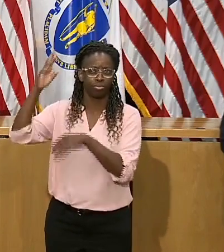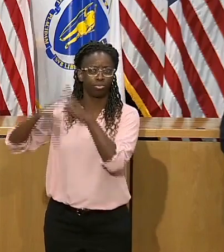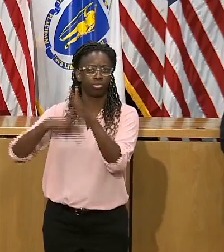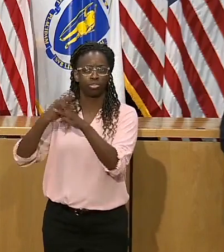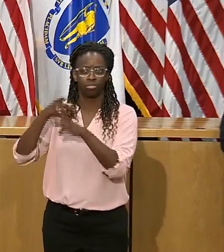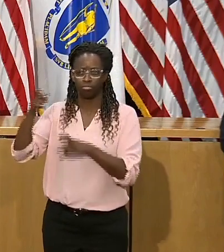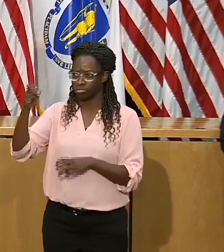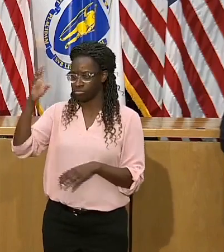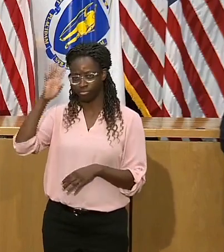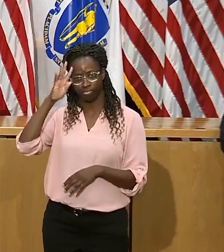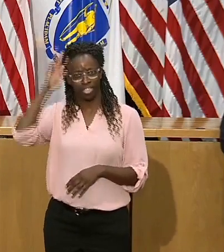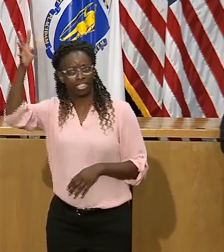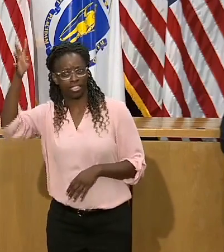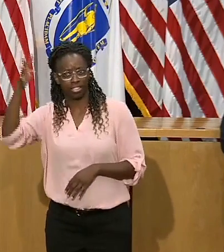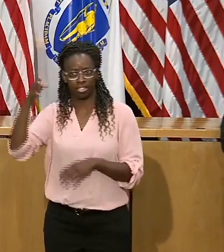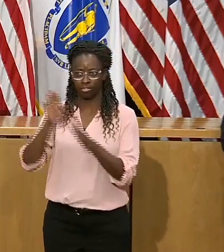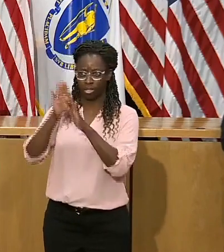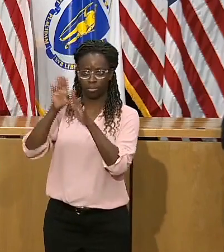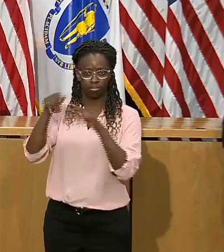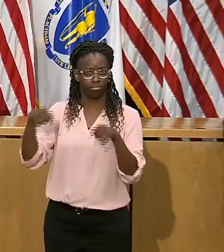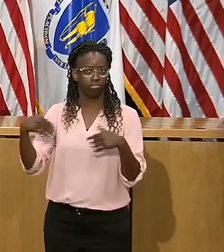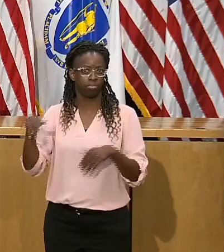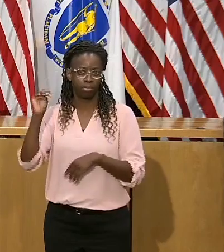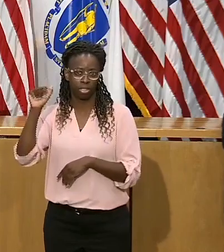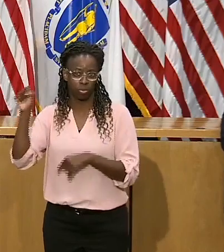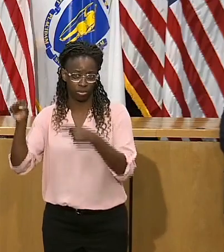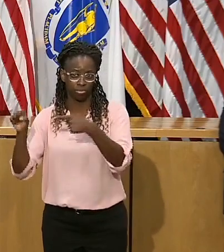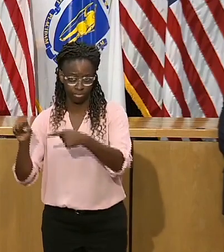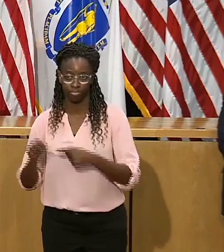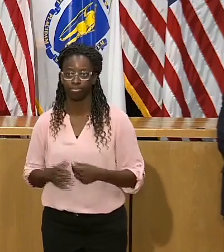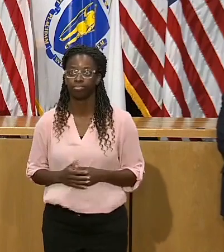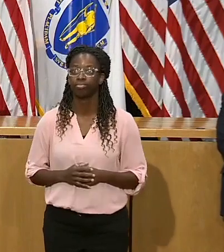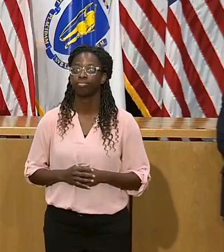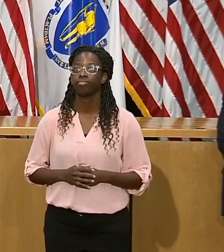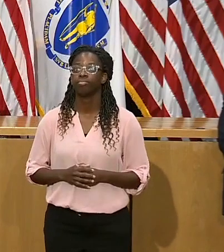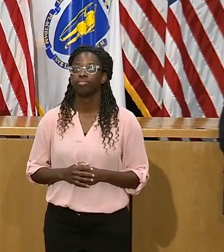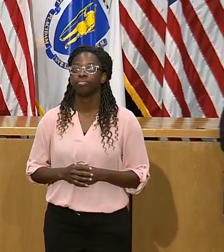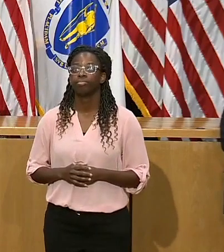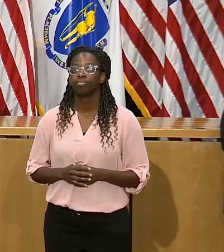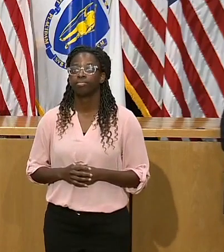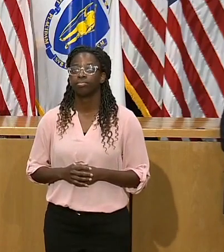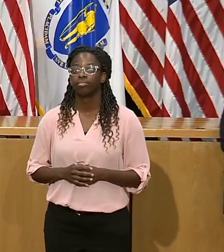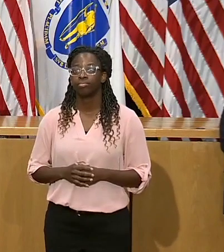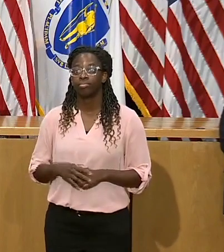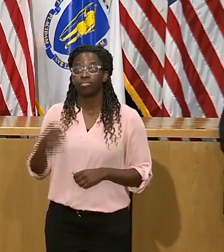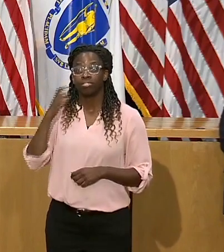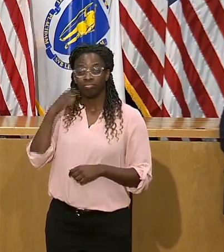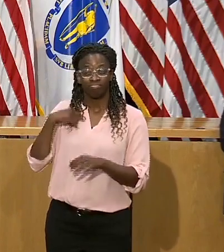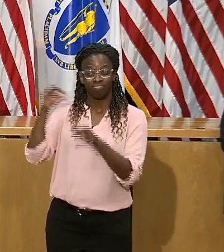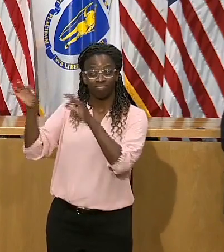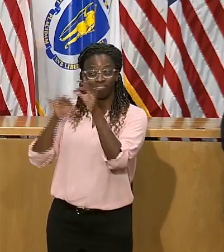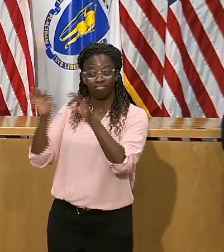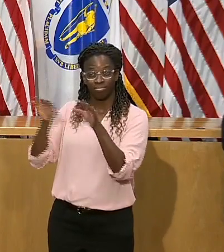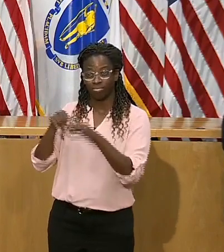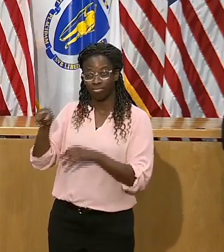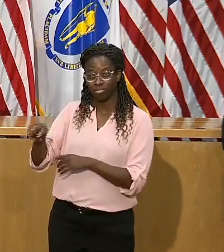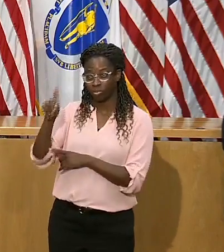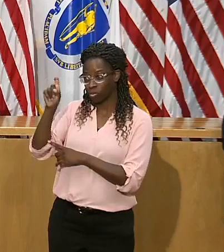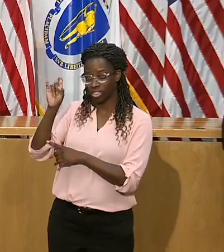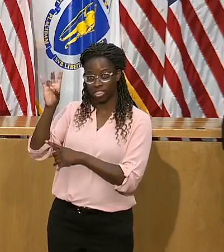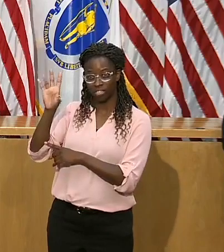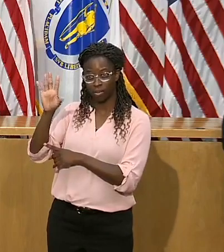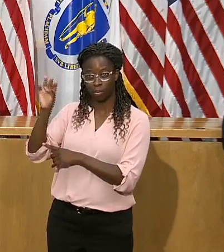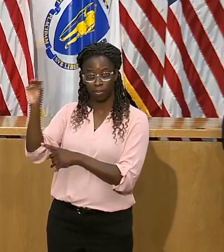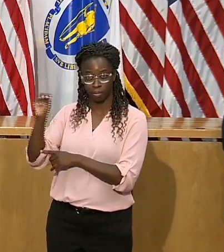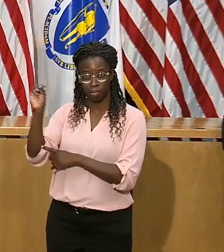Now, separate from the $775 million we're talking about today, we do have an economic development bond